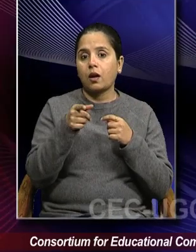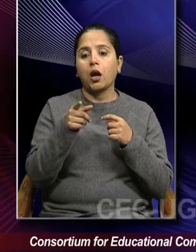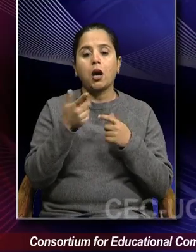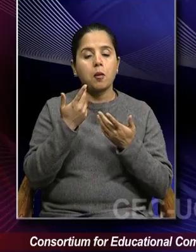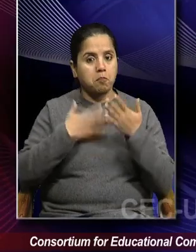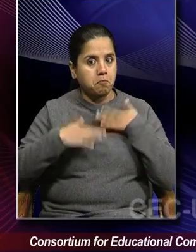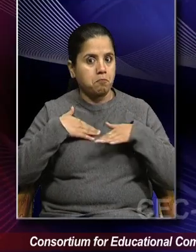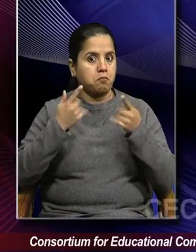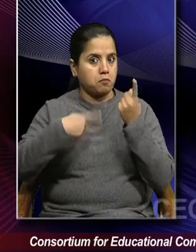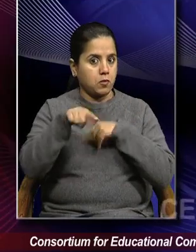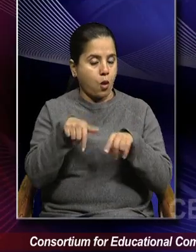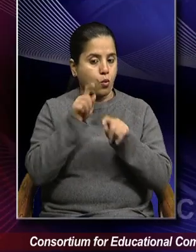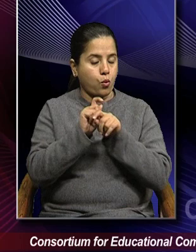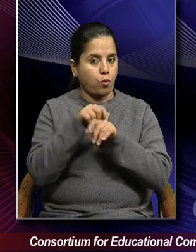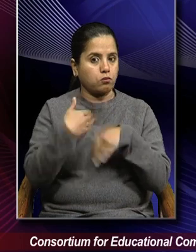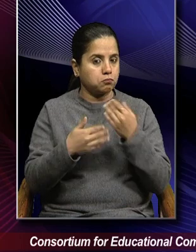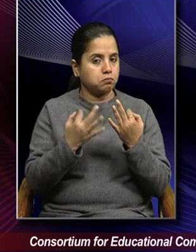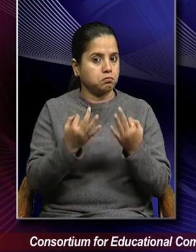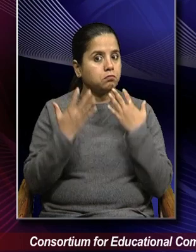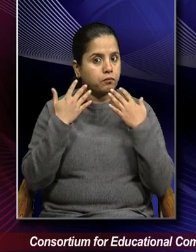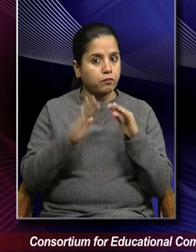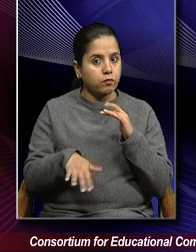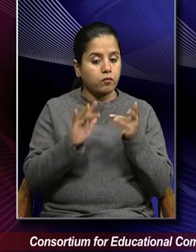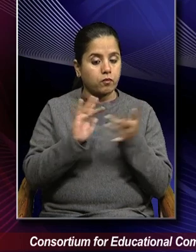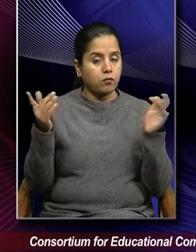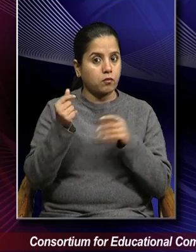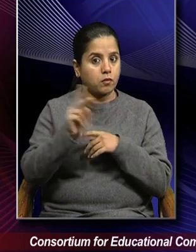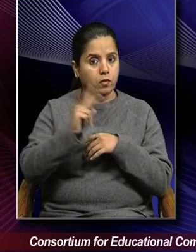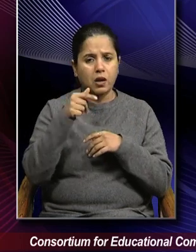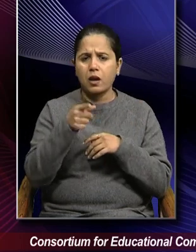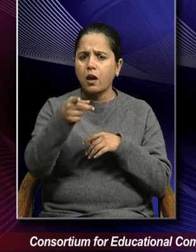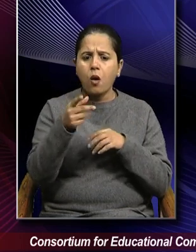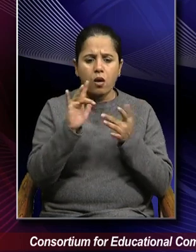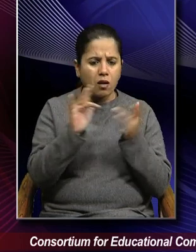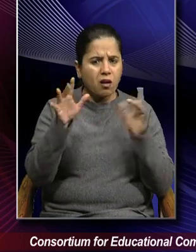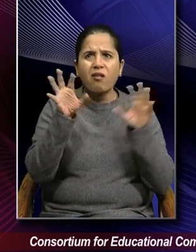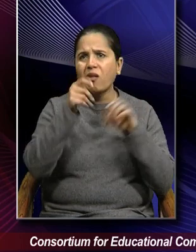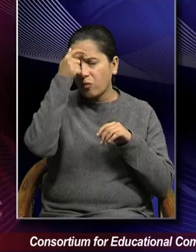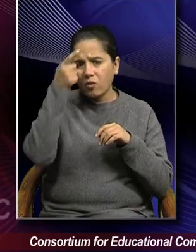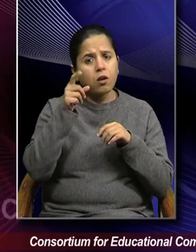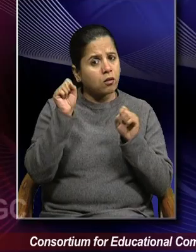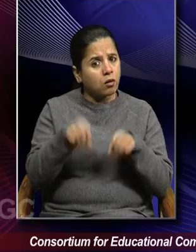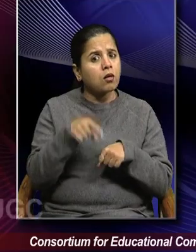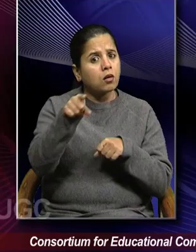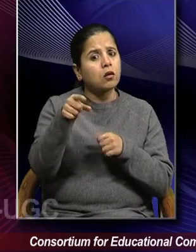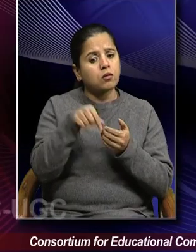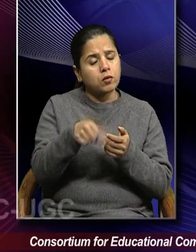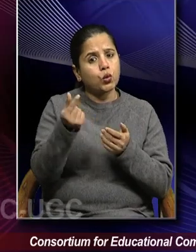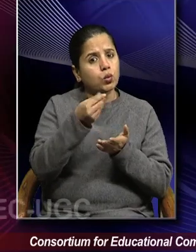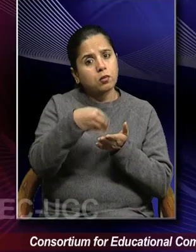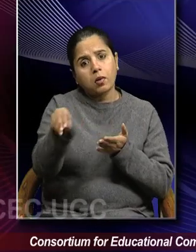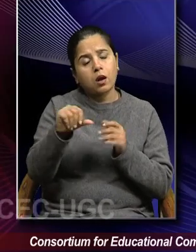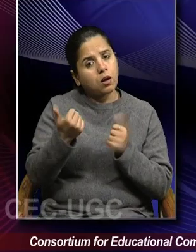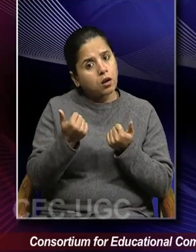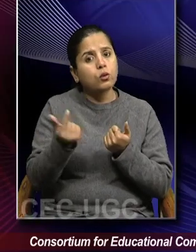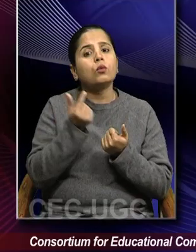sophistication we are having into our digital currency, that even when you are offline, then too you can make use of this